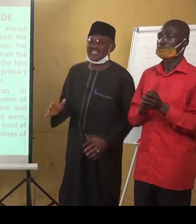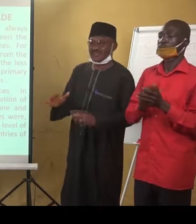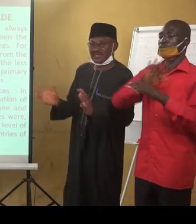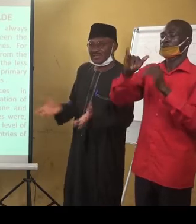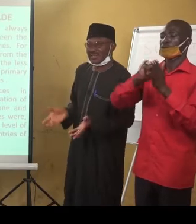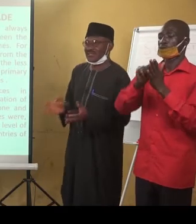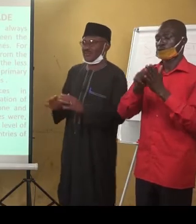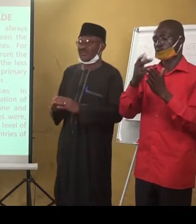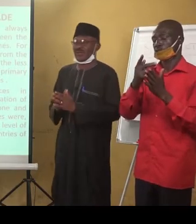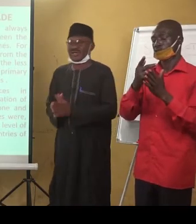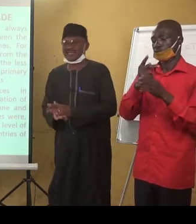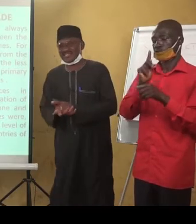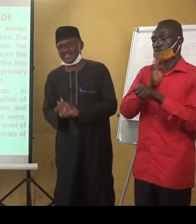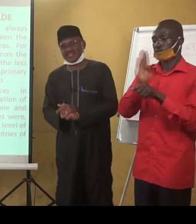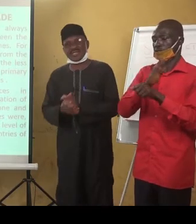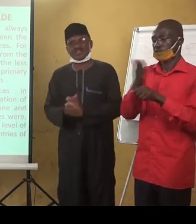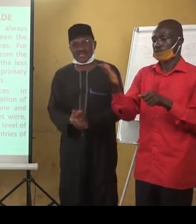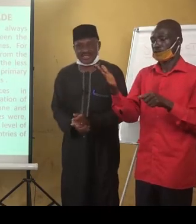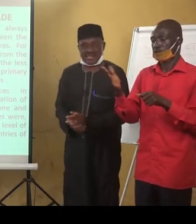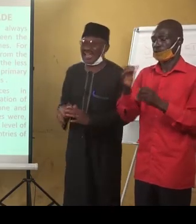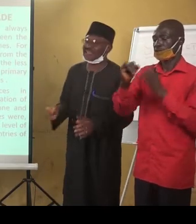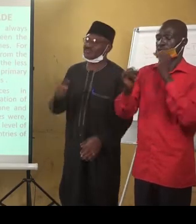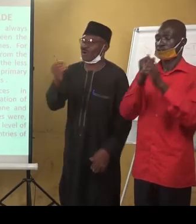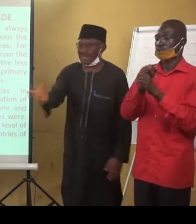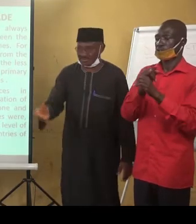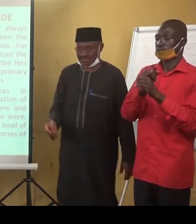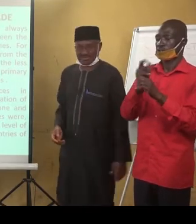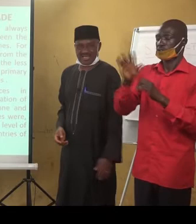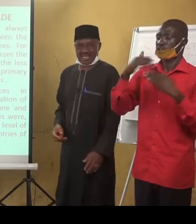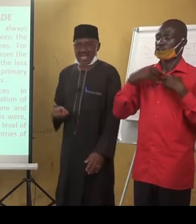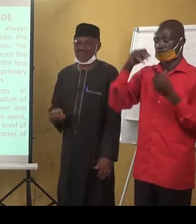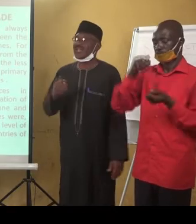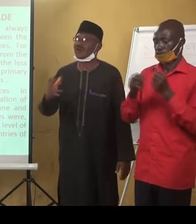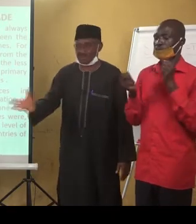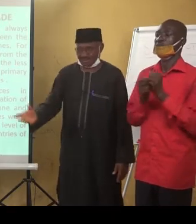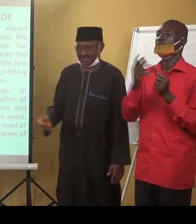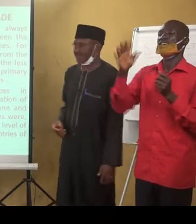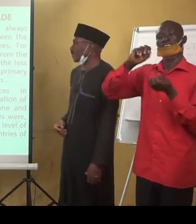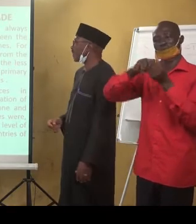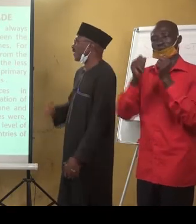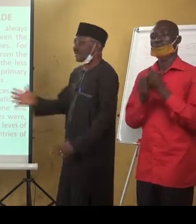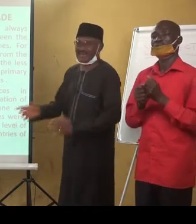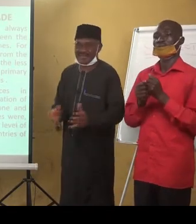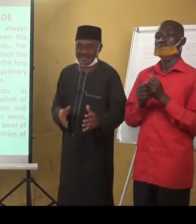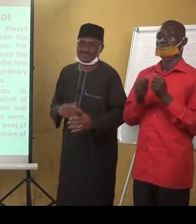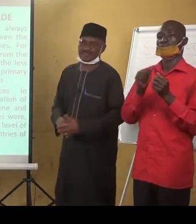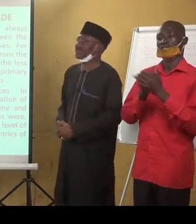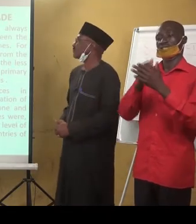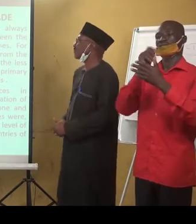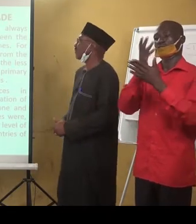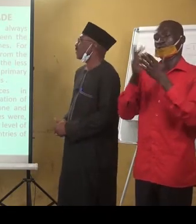all these trading things we've already, international trade has problems, have hiccups here and